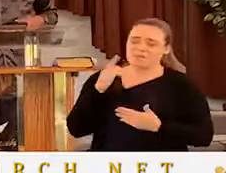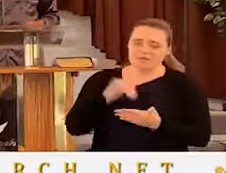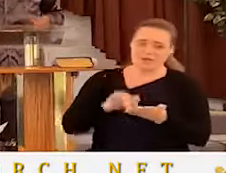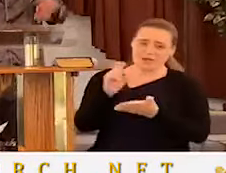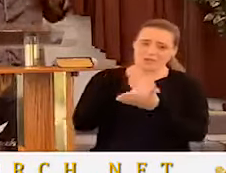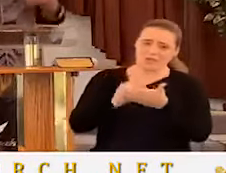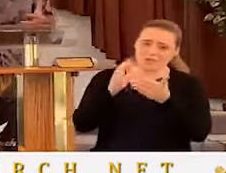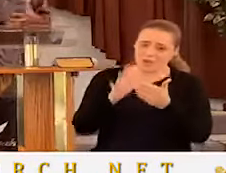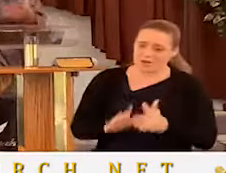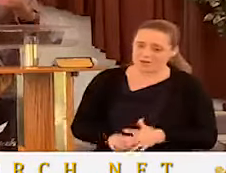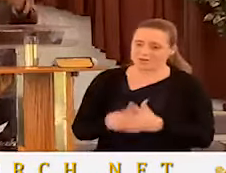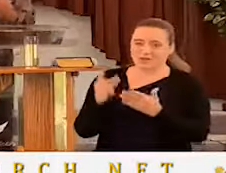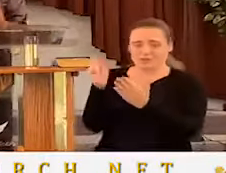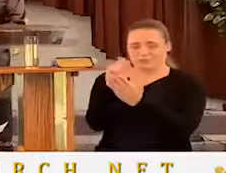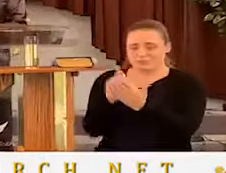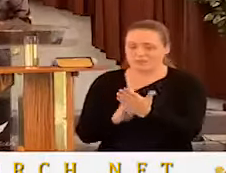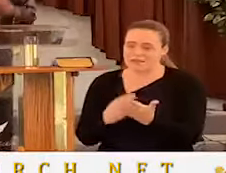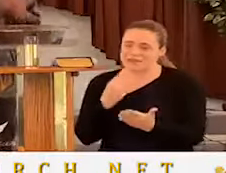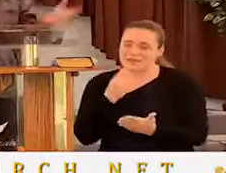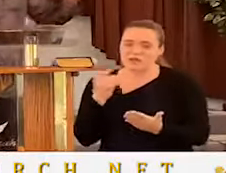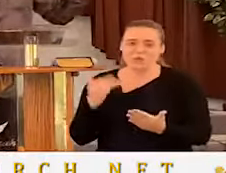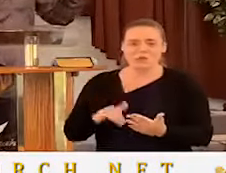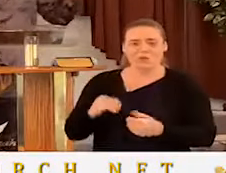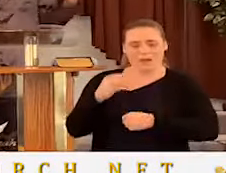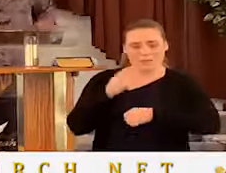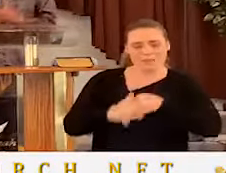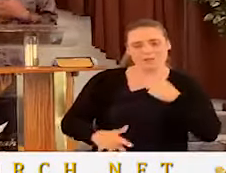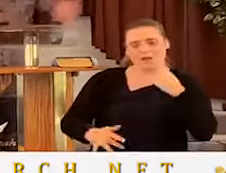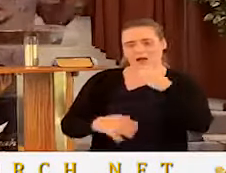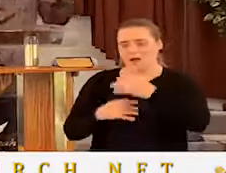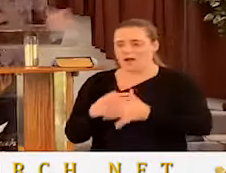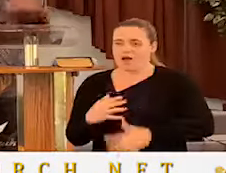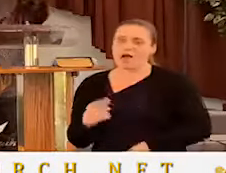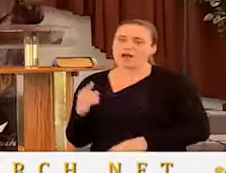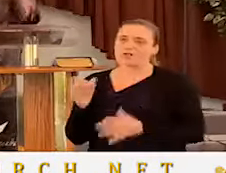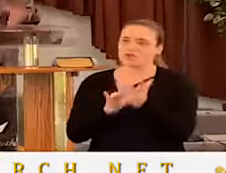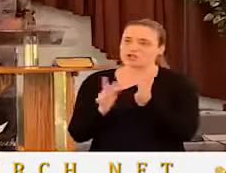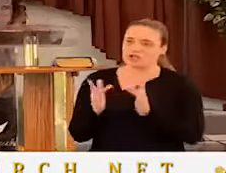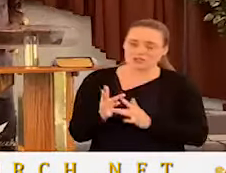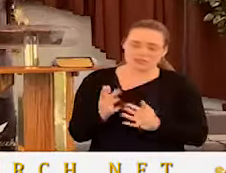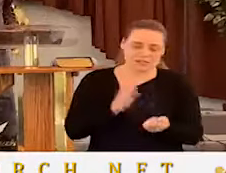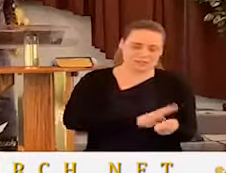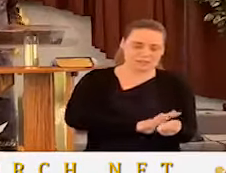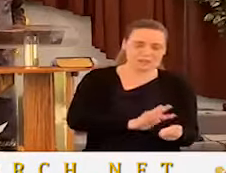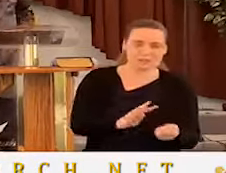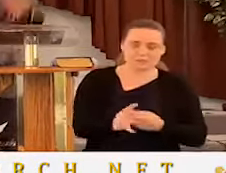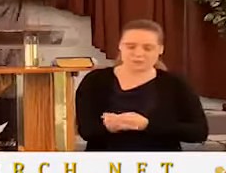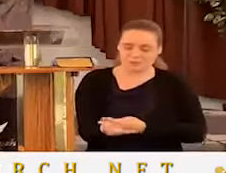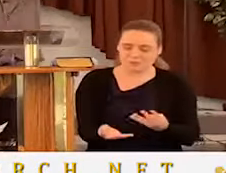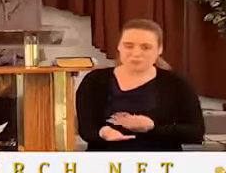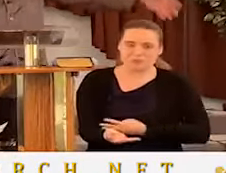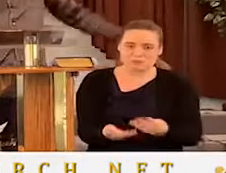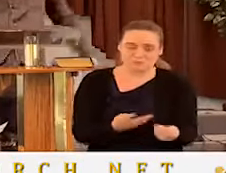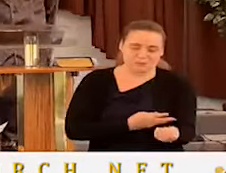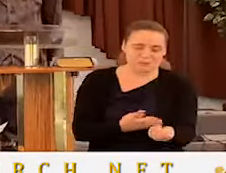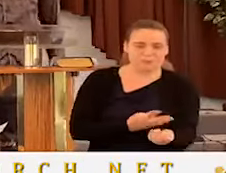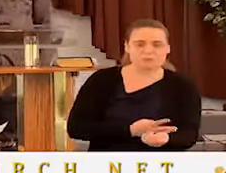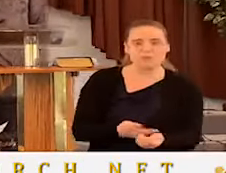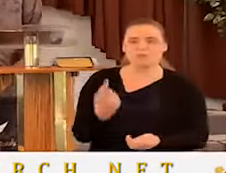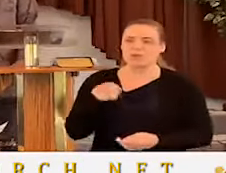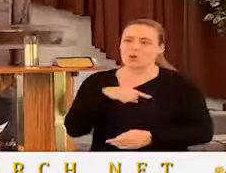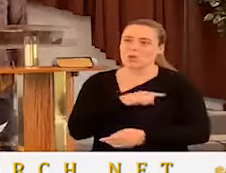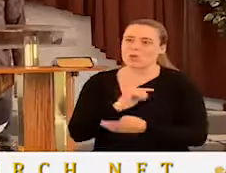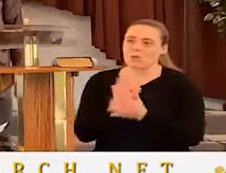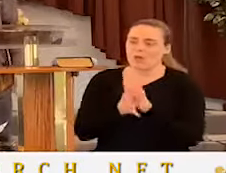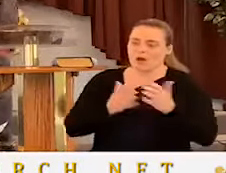what a fountain filled with blood, drawn from his manual, a sinner's punch. Beneath the blood, lose out all